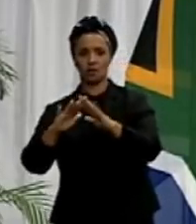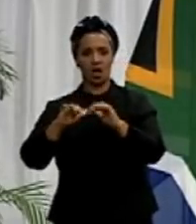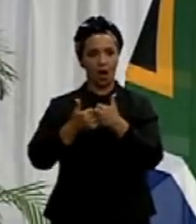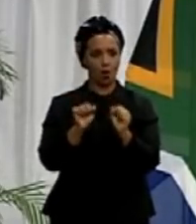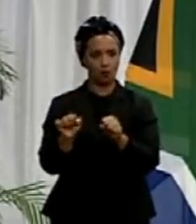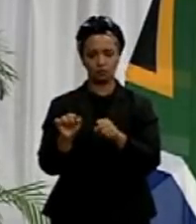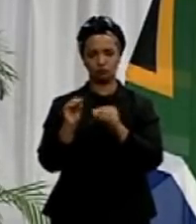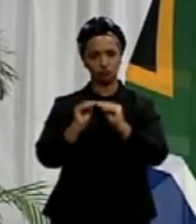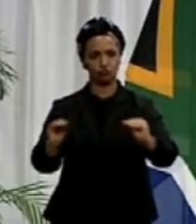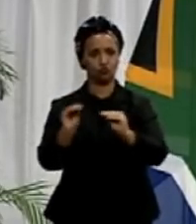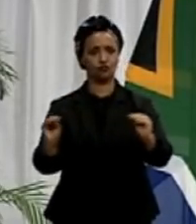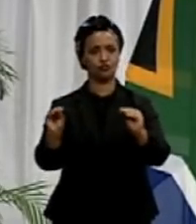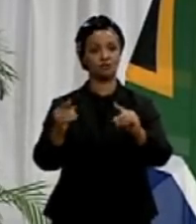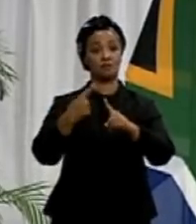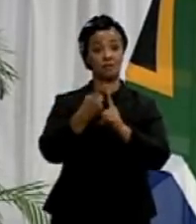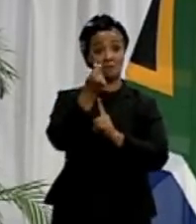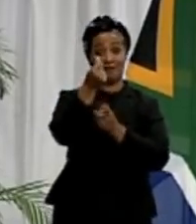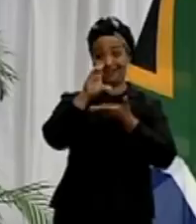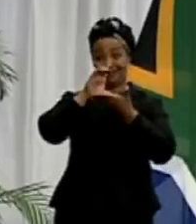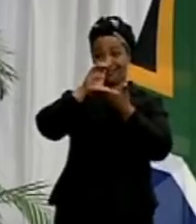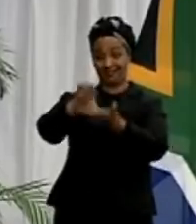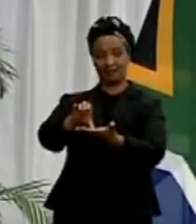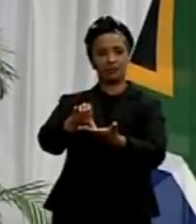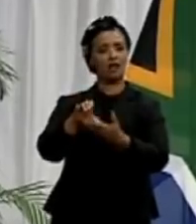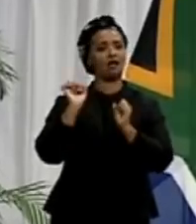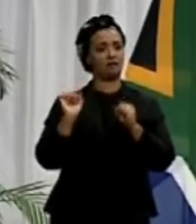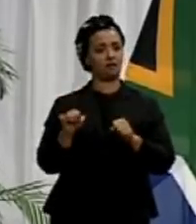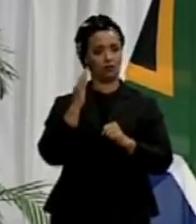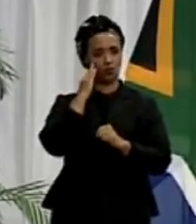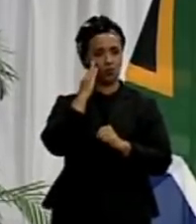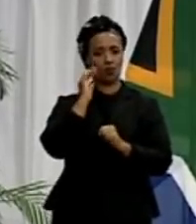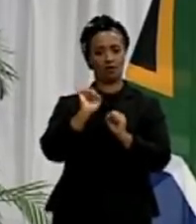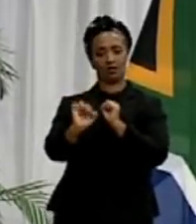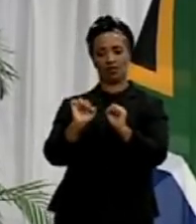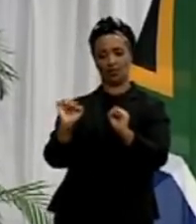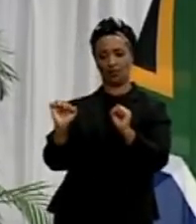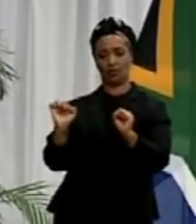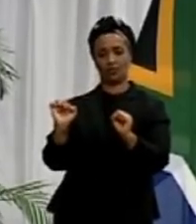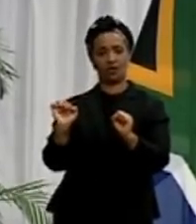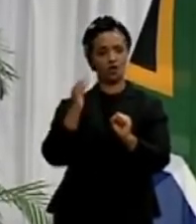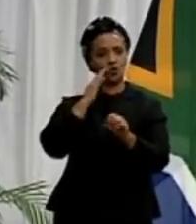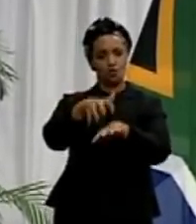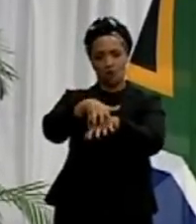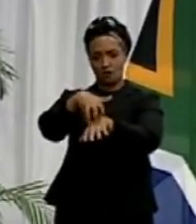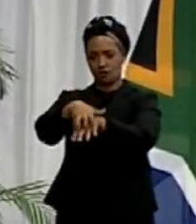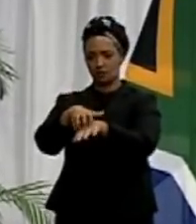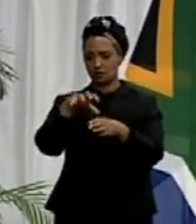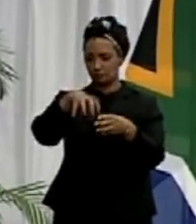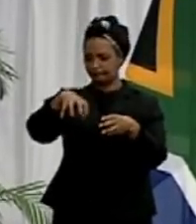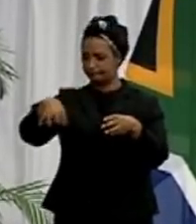be trained and funded to enable them to make the best of their agricultural